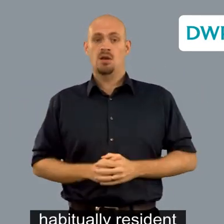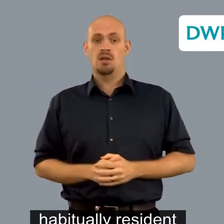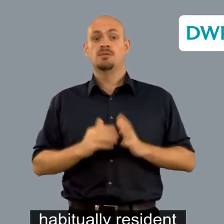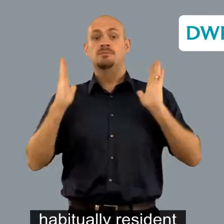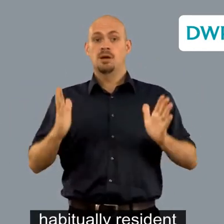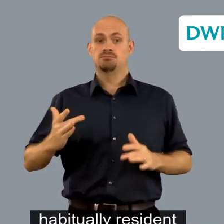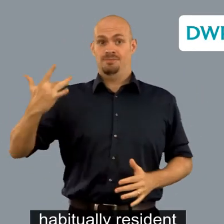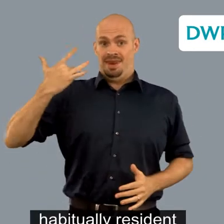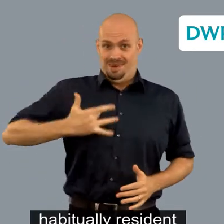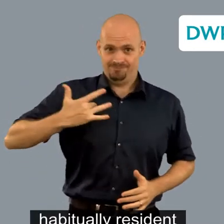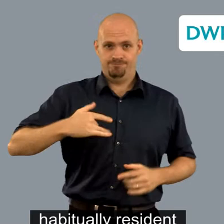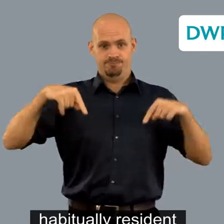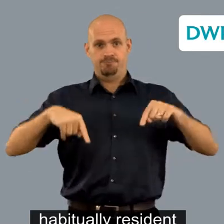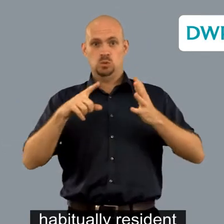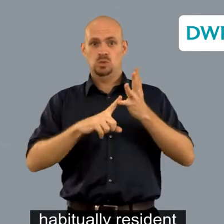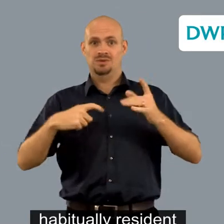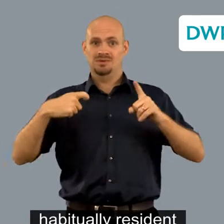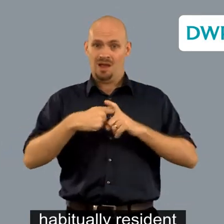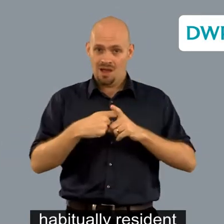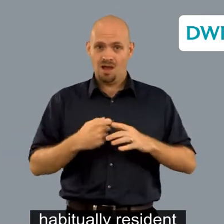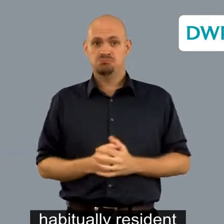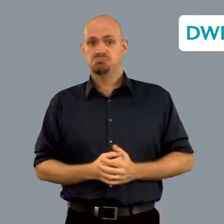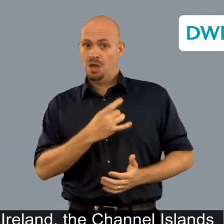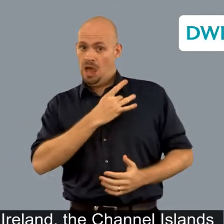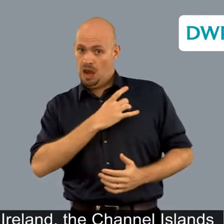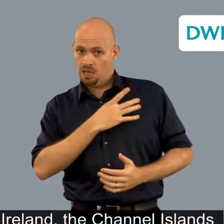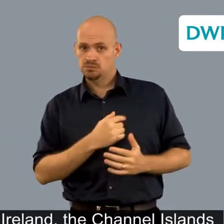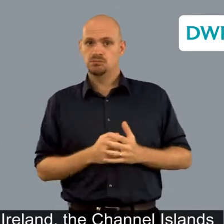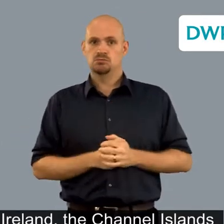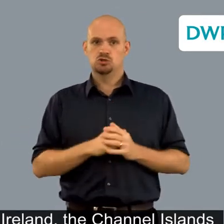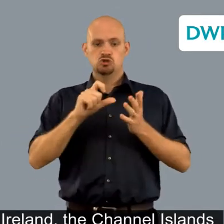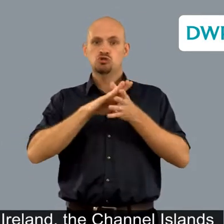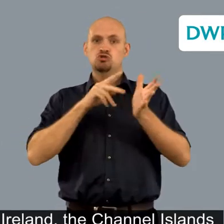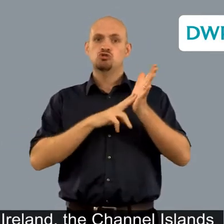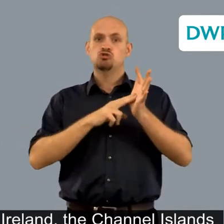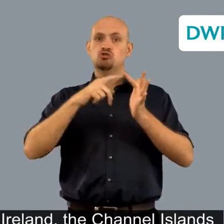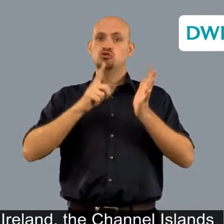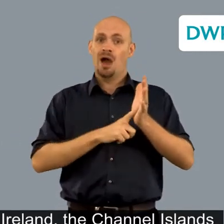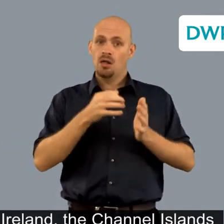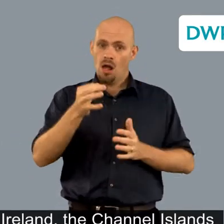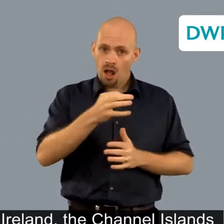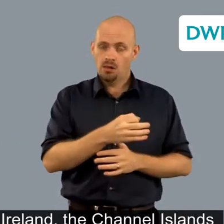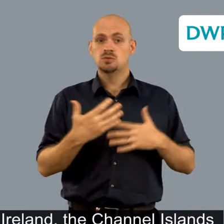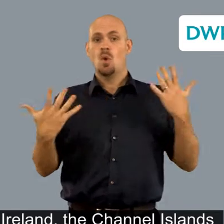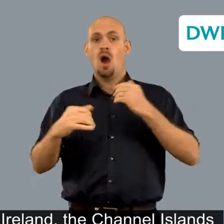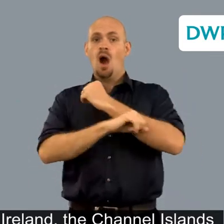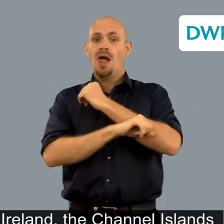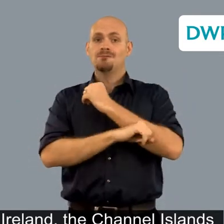habitually resident in the United Kingdom, the UK, Ireland, the Channel Islands, or the Isle